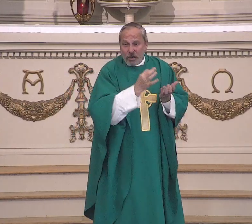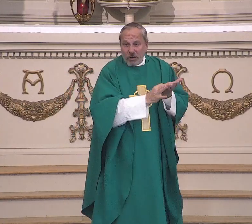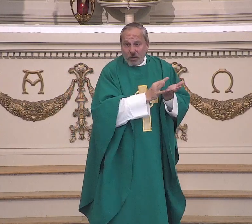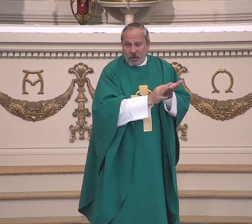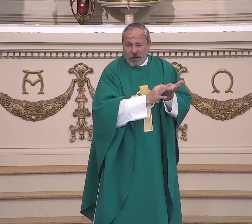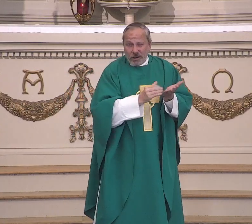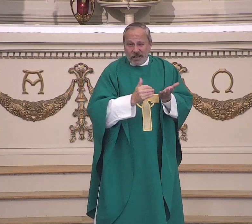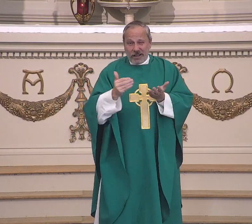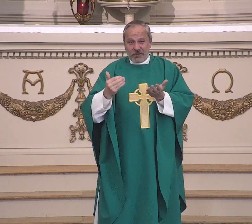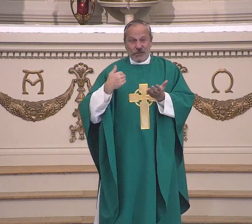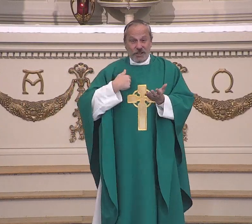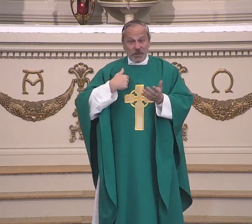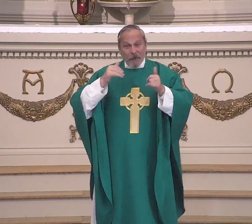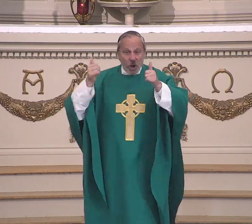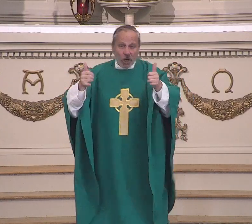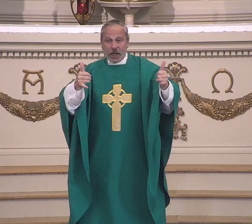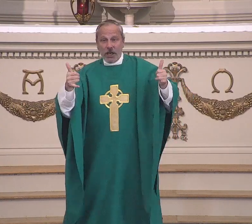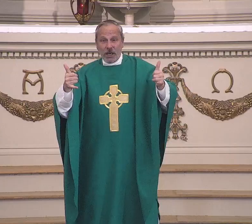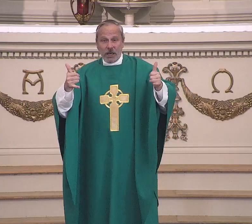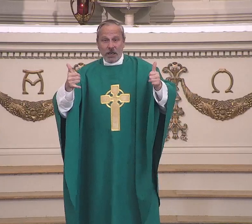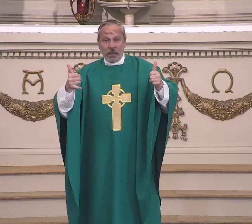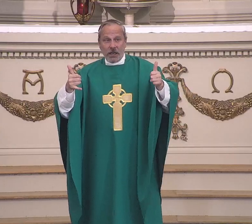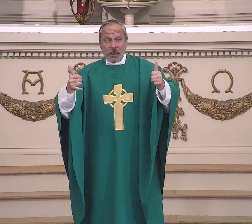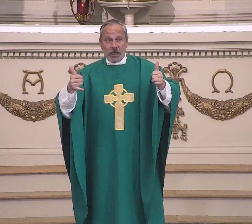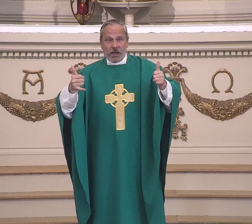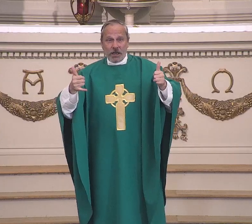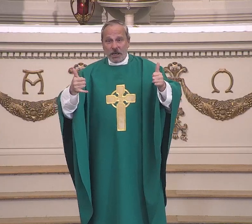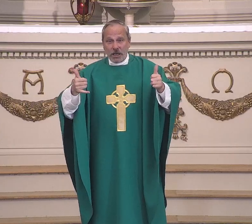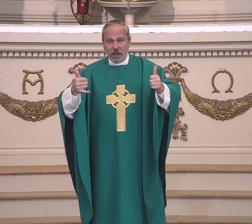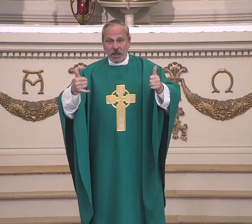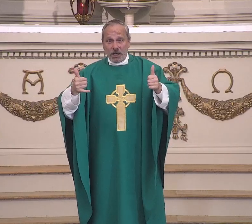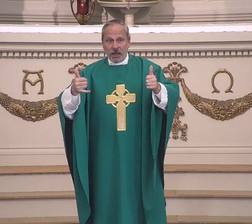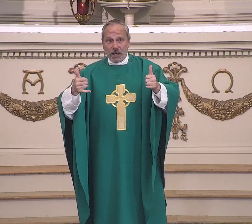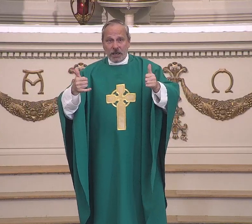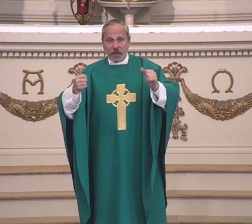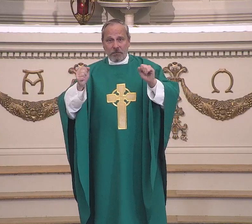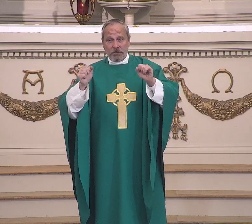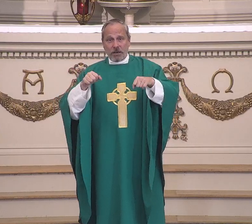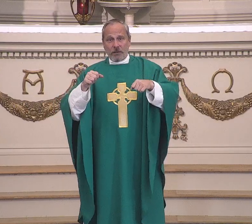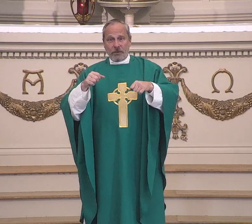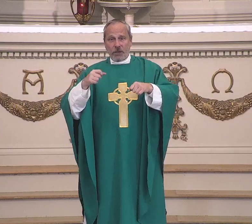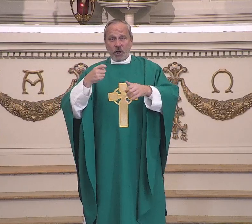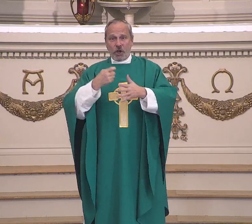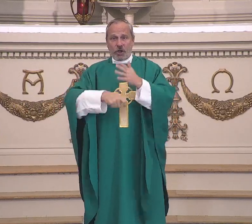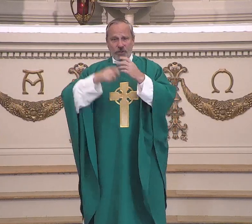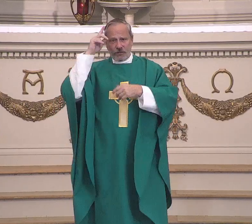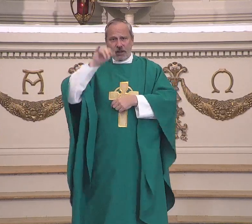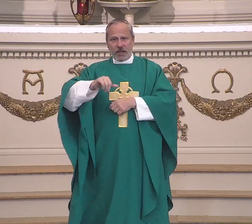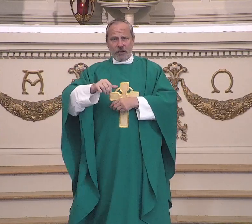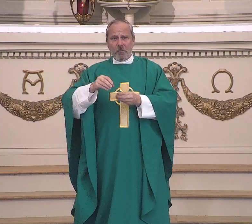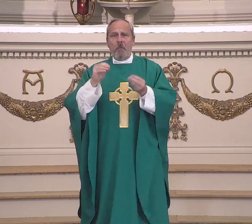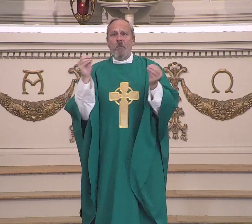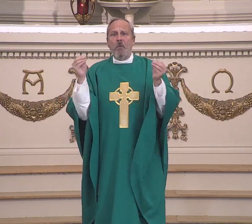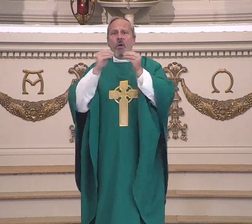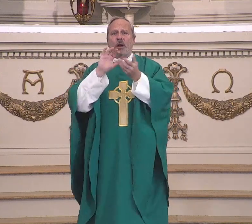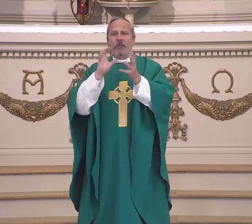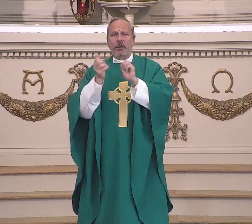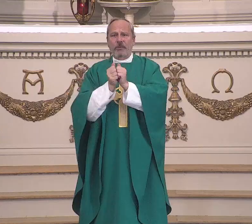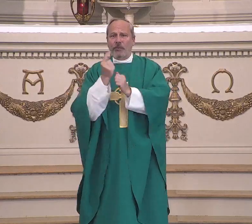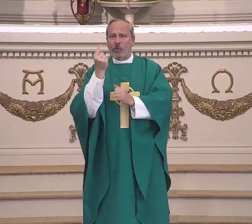coin, and then she has a party over finding this one coin.